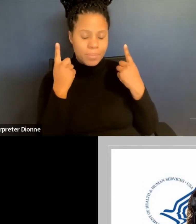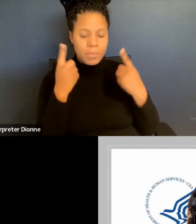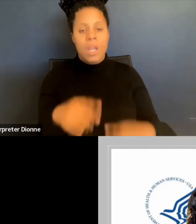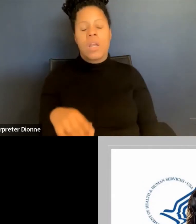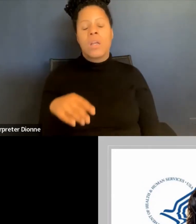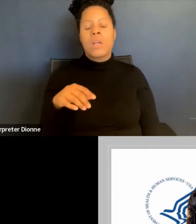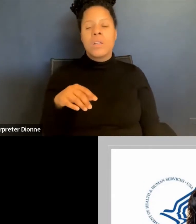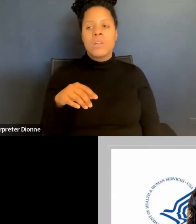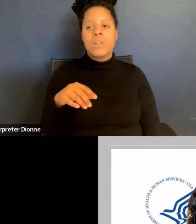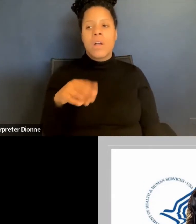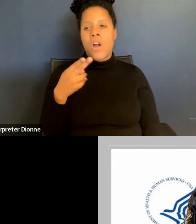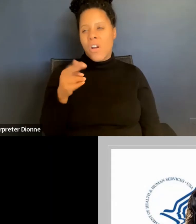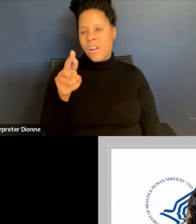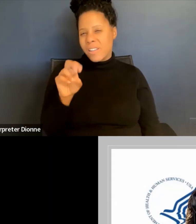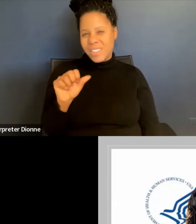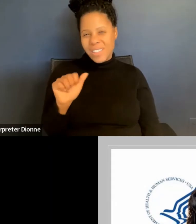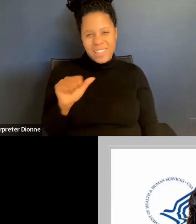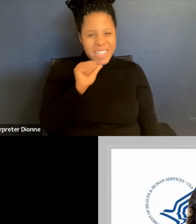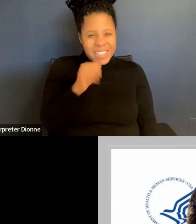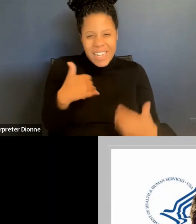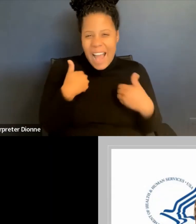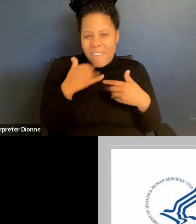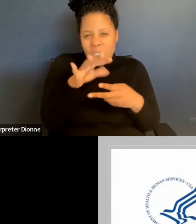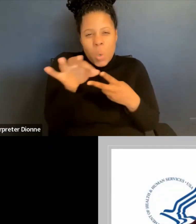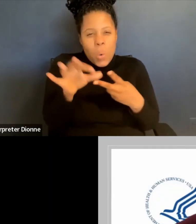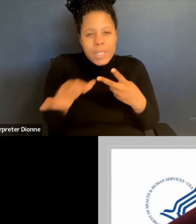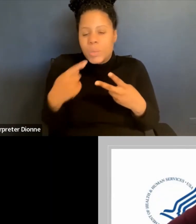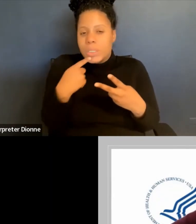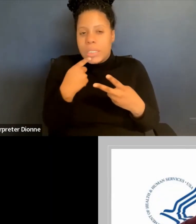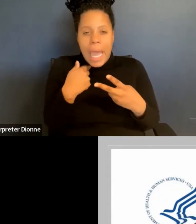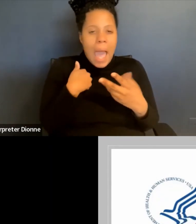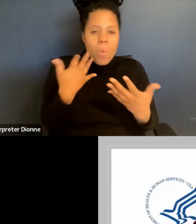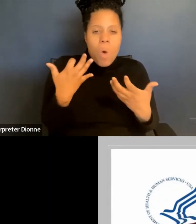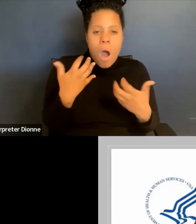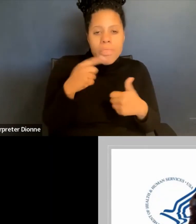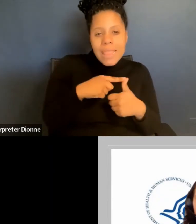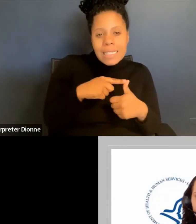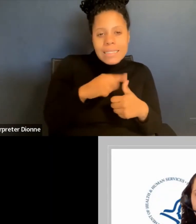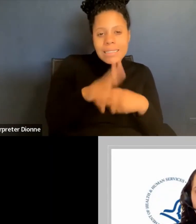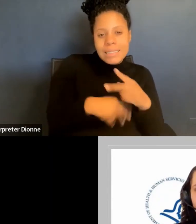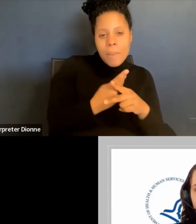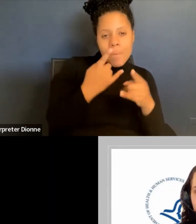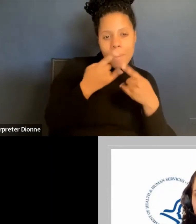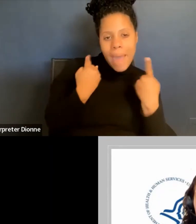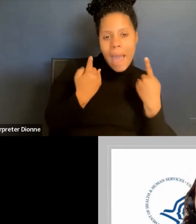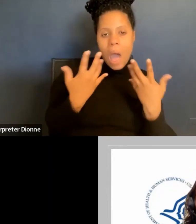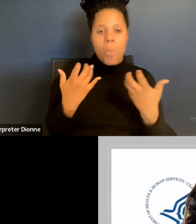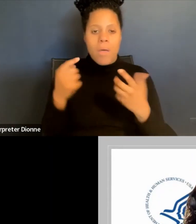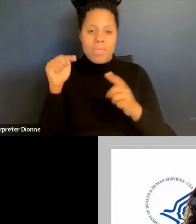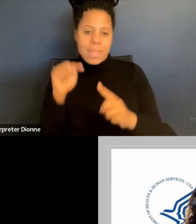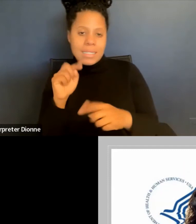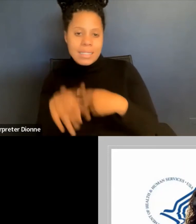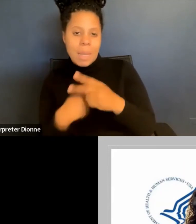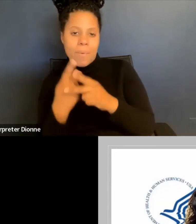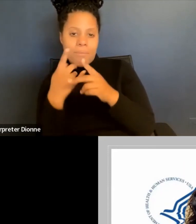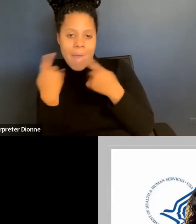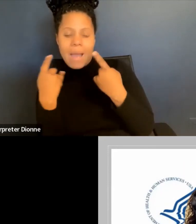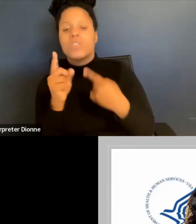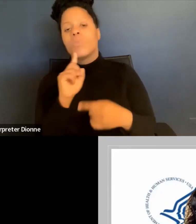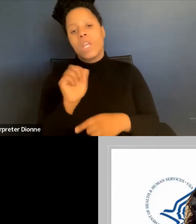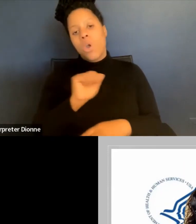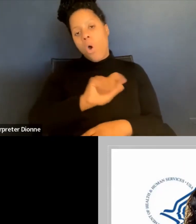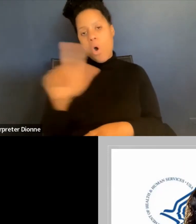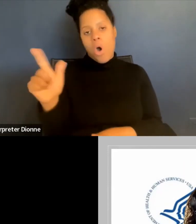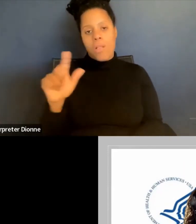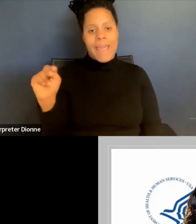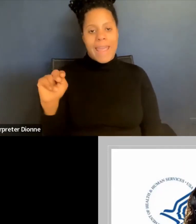HRSA doesn't really have choice in the masks types provided. All of the masks are N95 masks